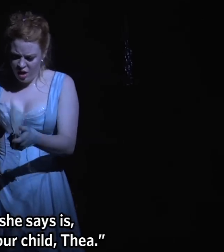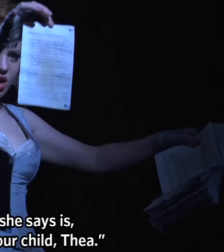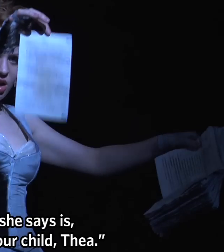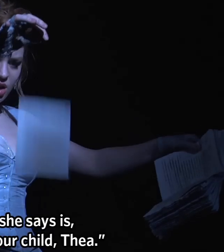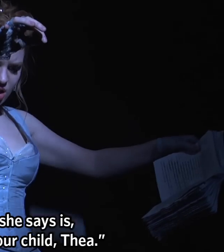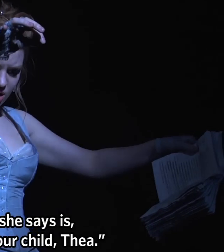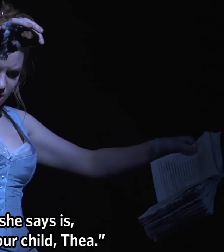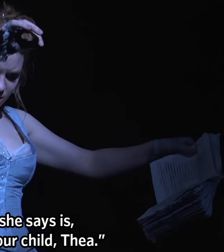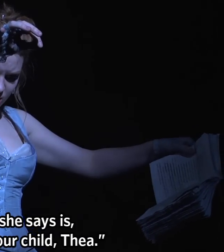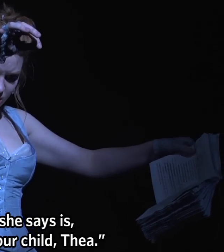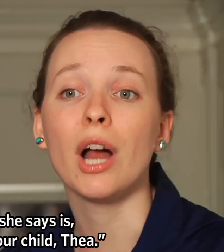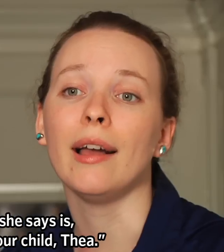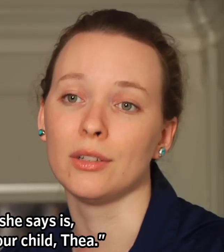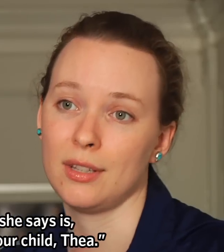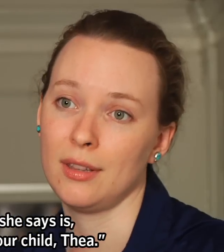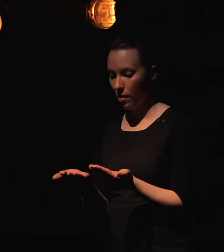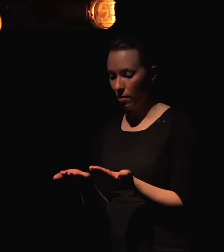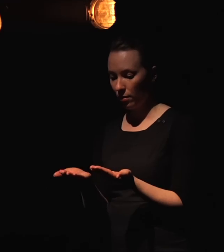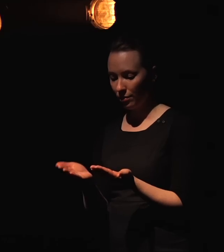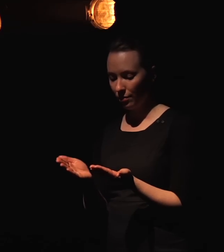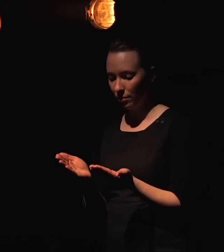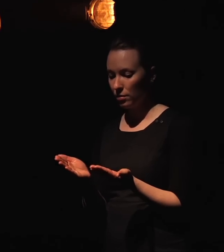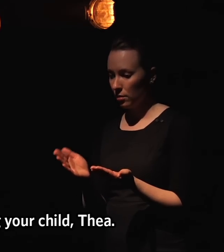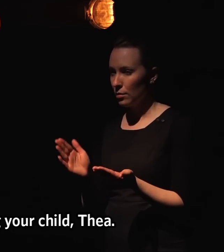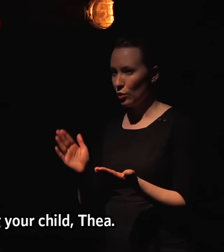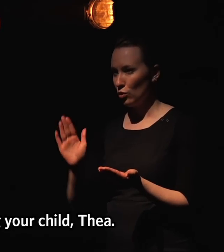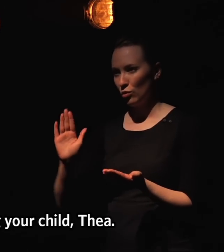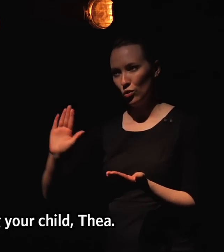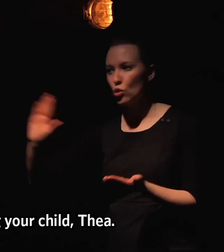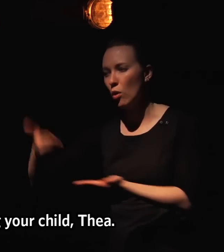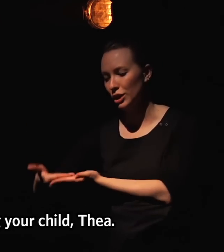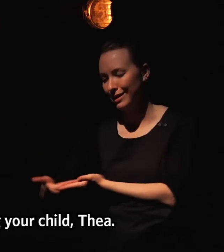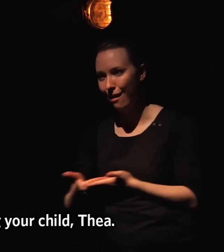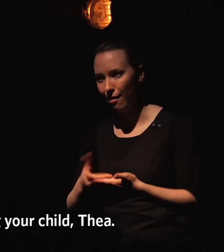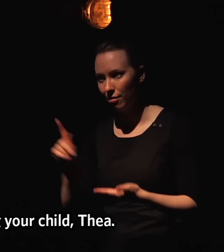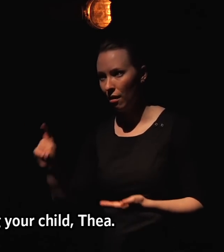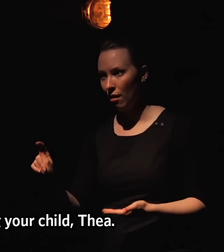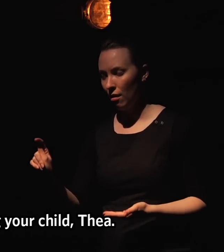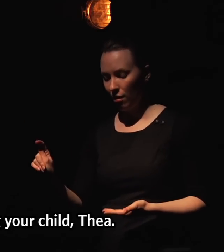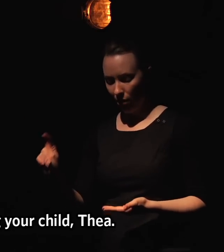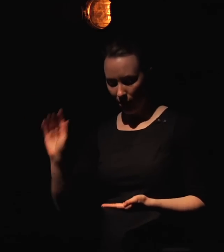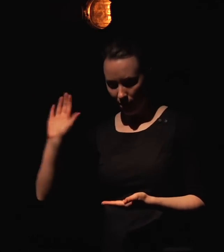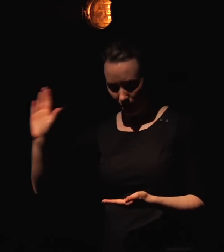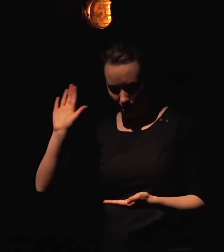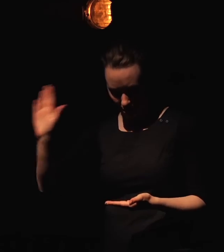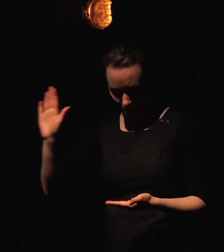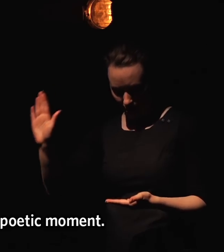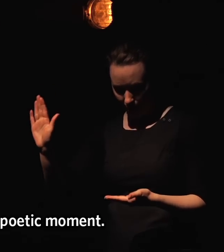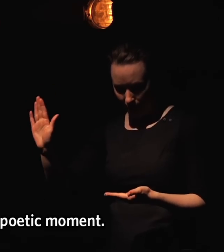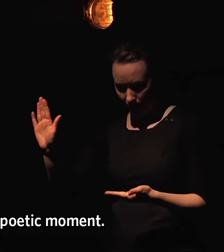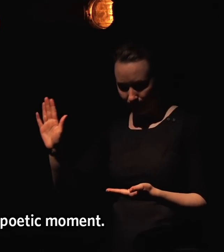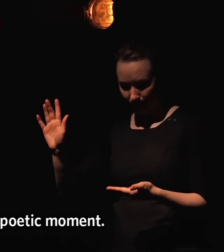she says is, I'm burning your child, Thea. I'm burning your child, Thea! It's also a